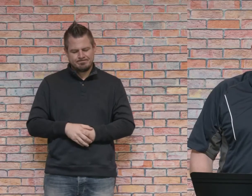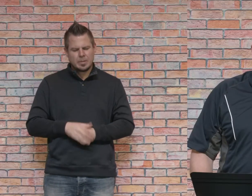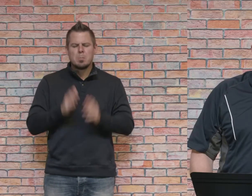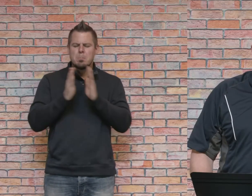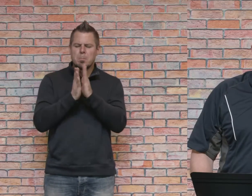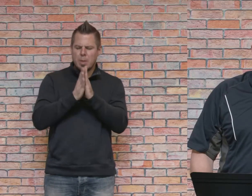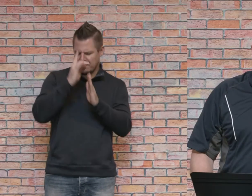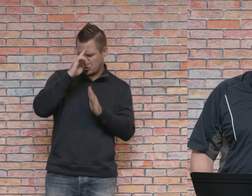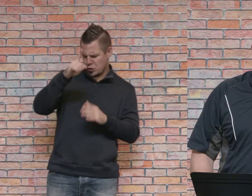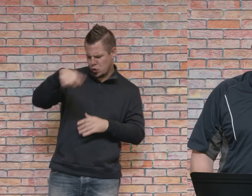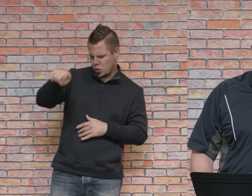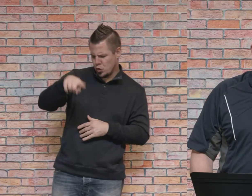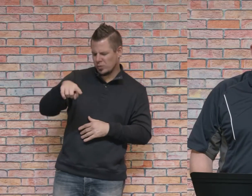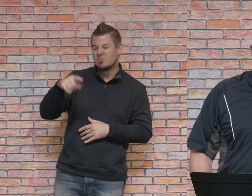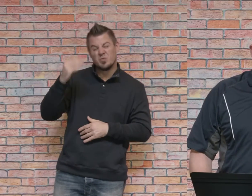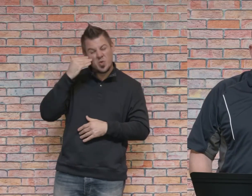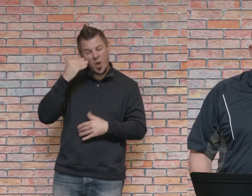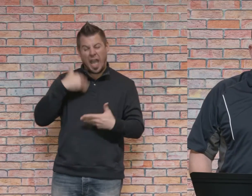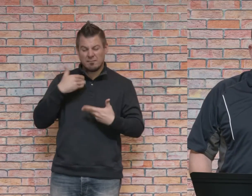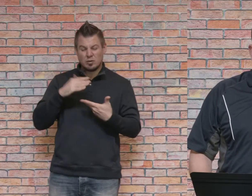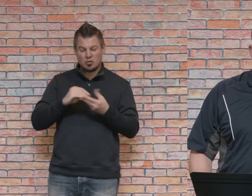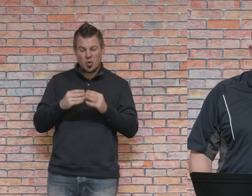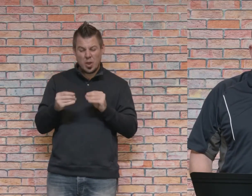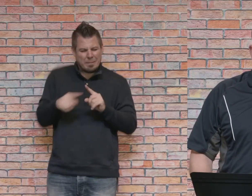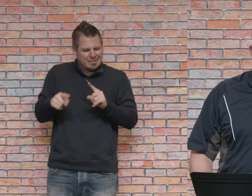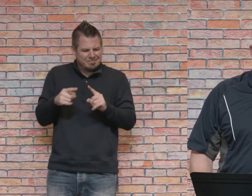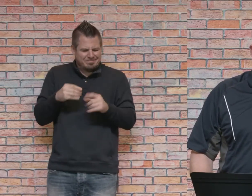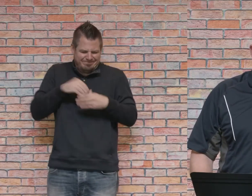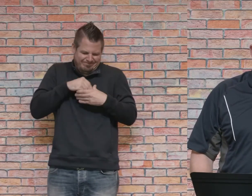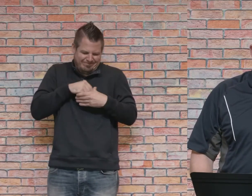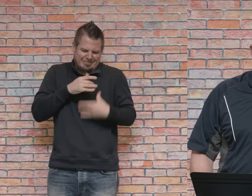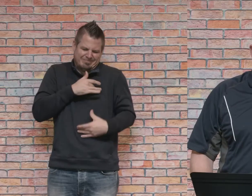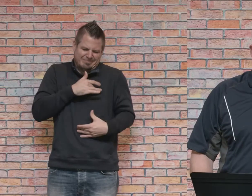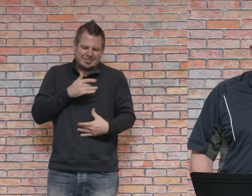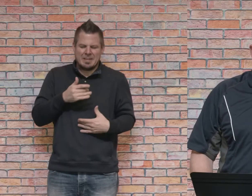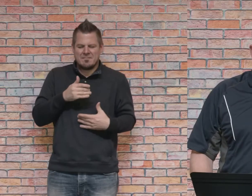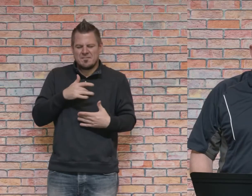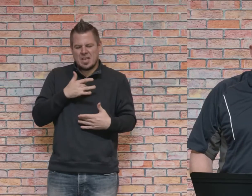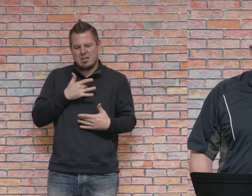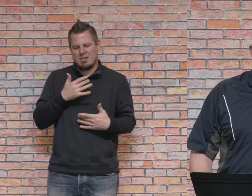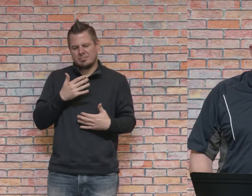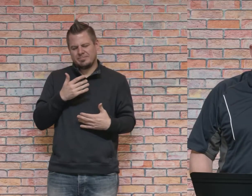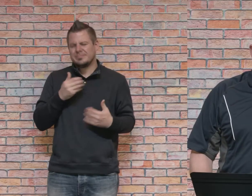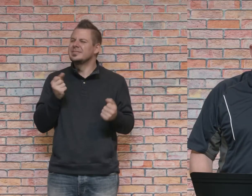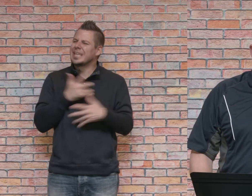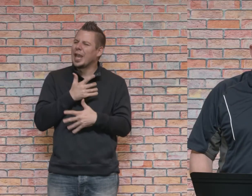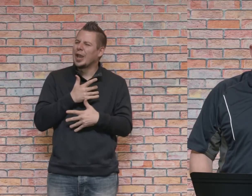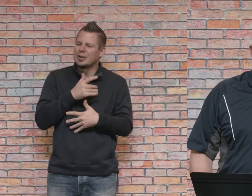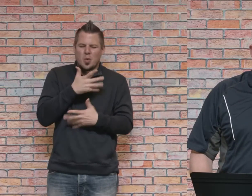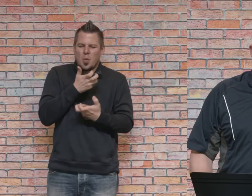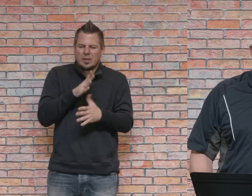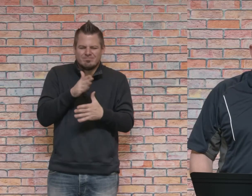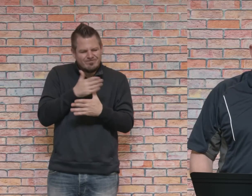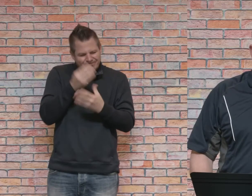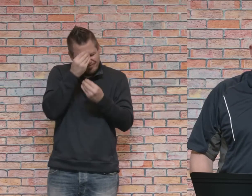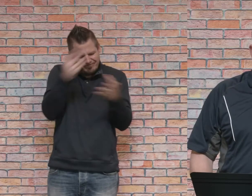have a story to share but have been maybe too scared to share it. I ask that you would give them the